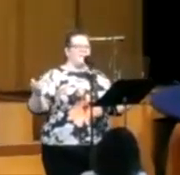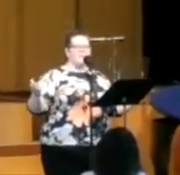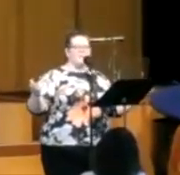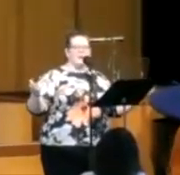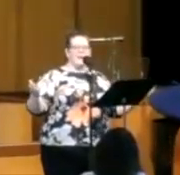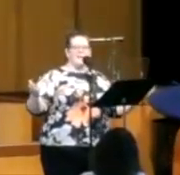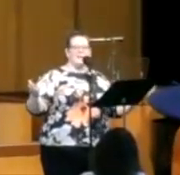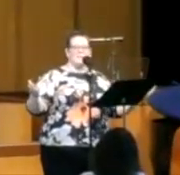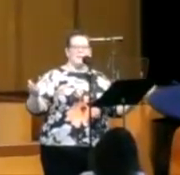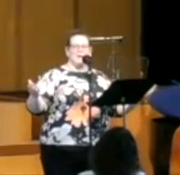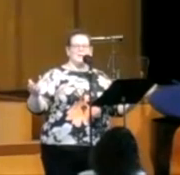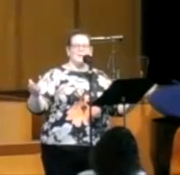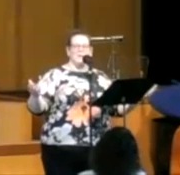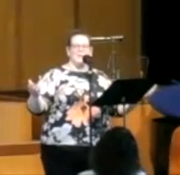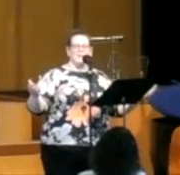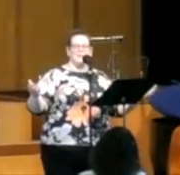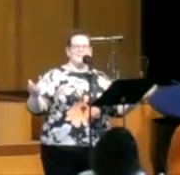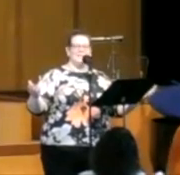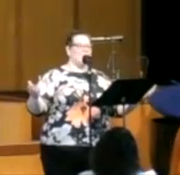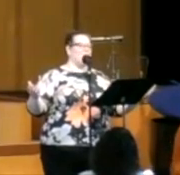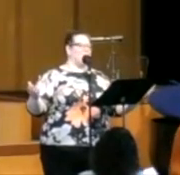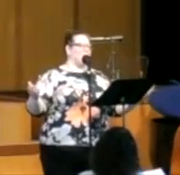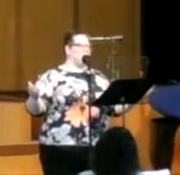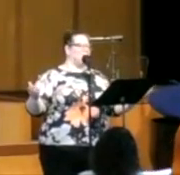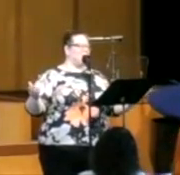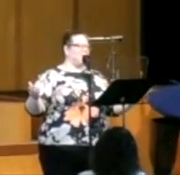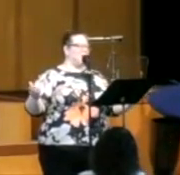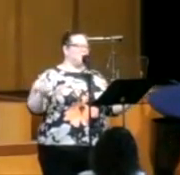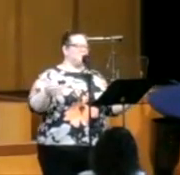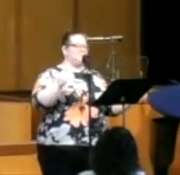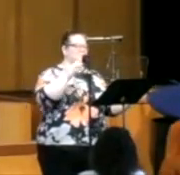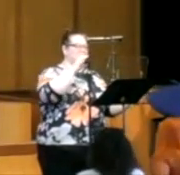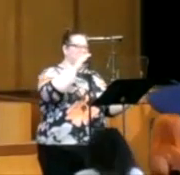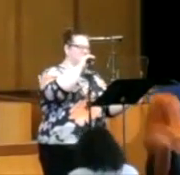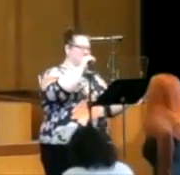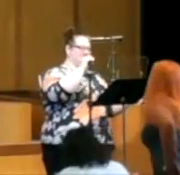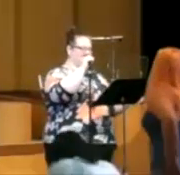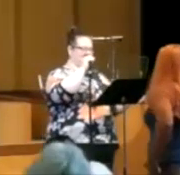I invite you to rise in body or spirit to sing our closing song together.